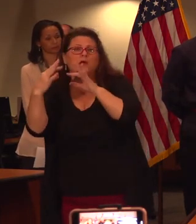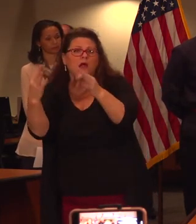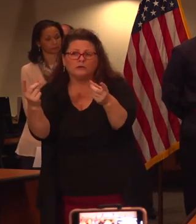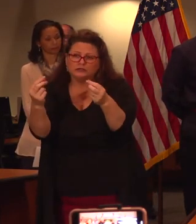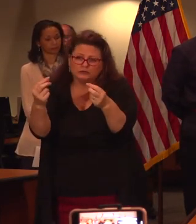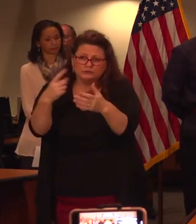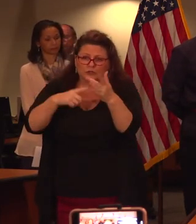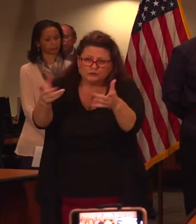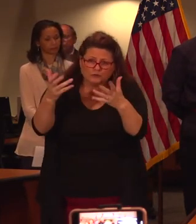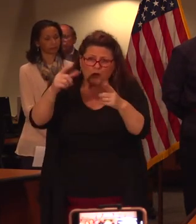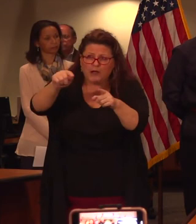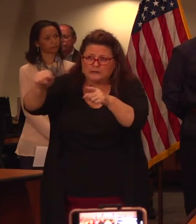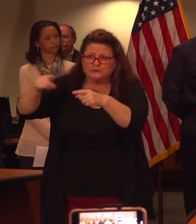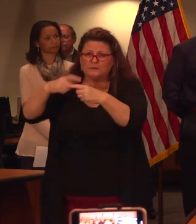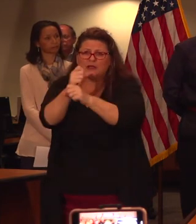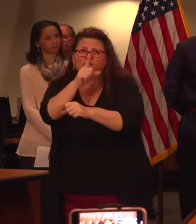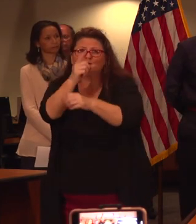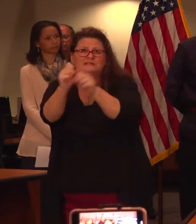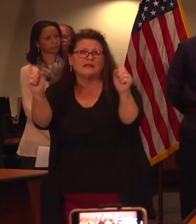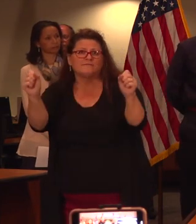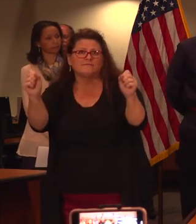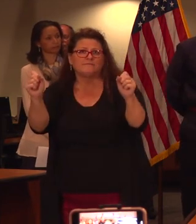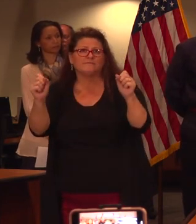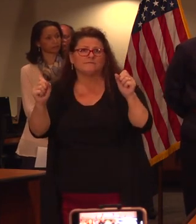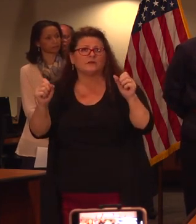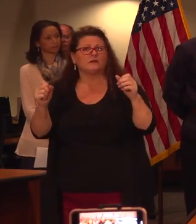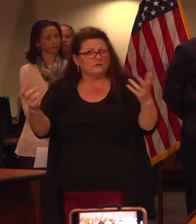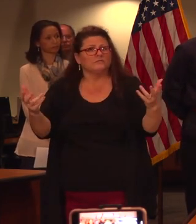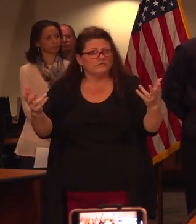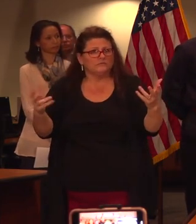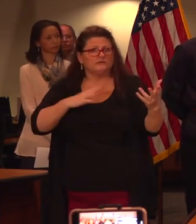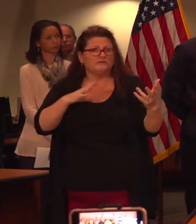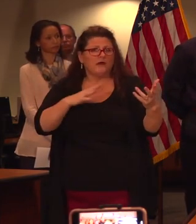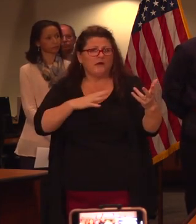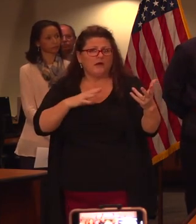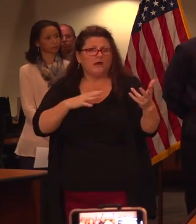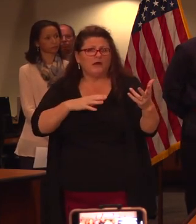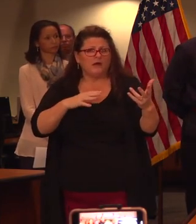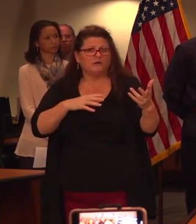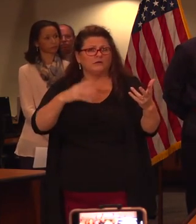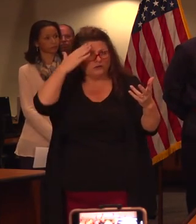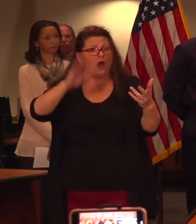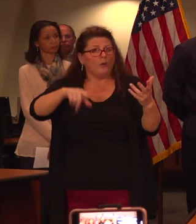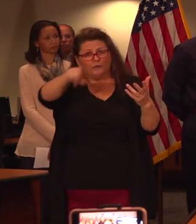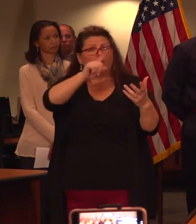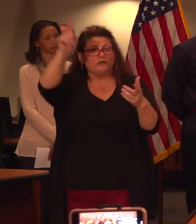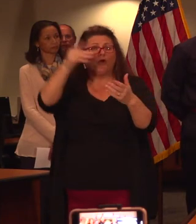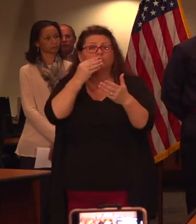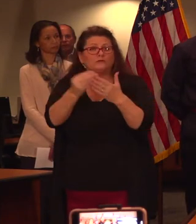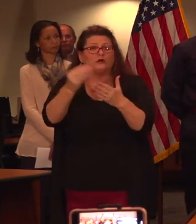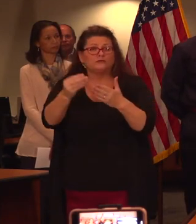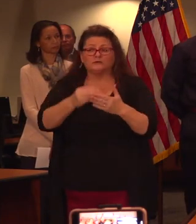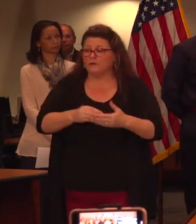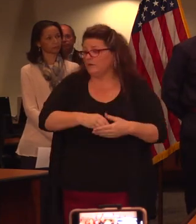what they want to see different in a place. Because all of us are getting smarter. Every one of us looks around. Every one of us goes in the grocery store. We pay attention to the